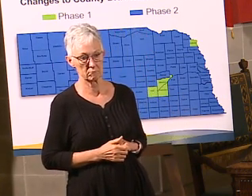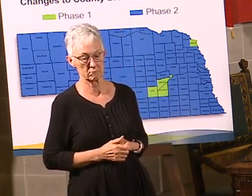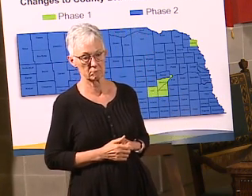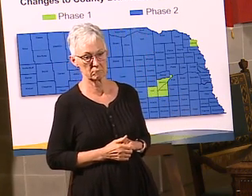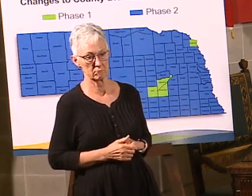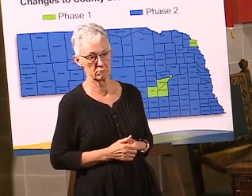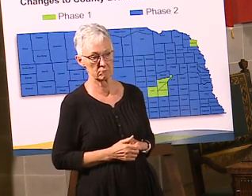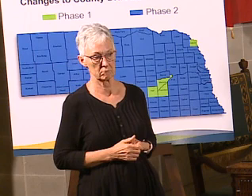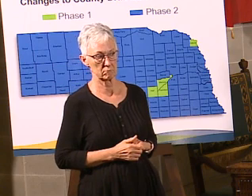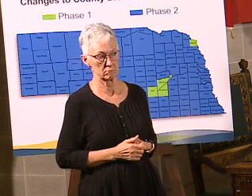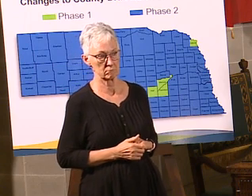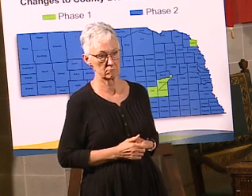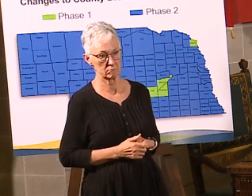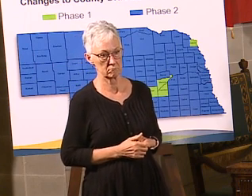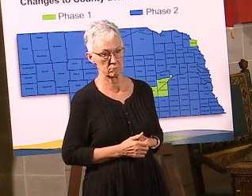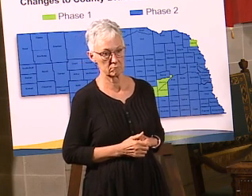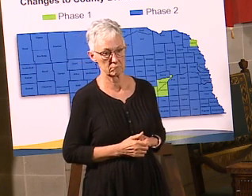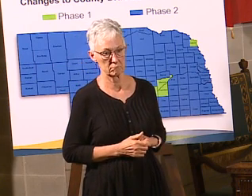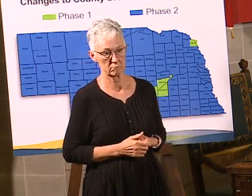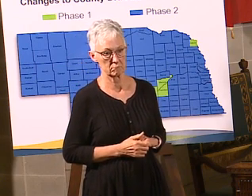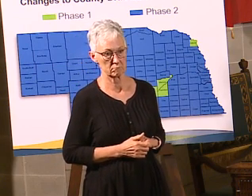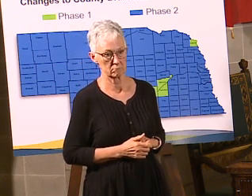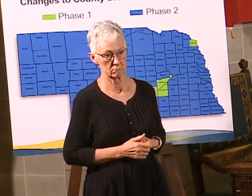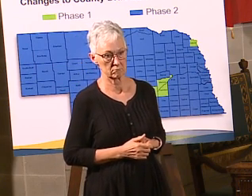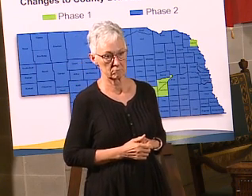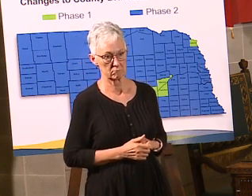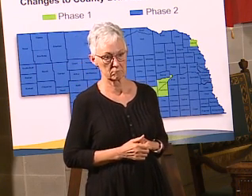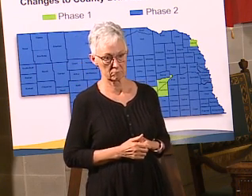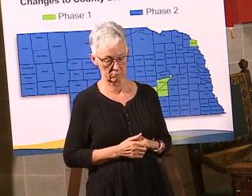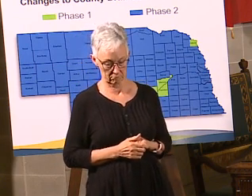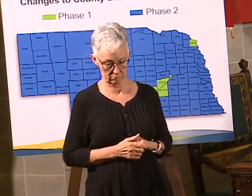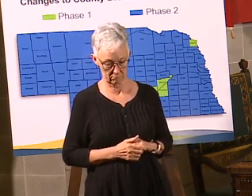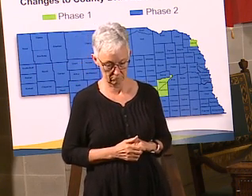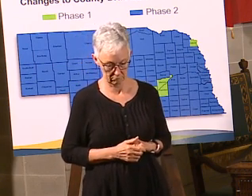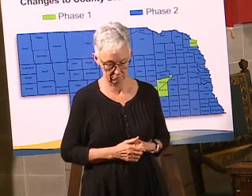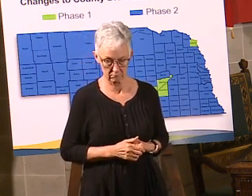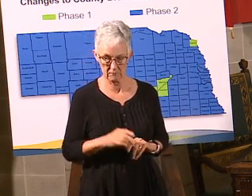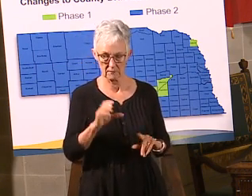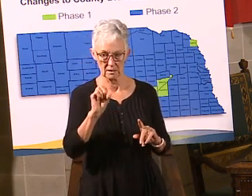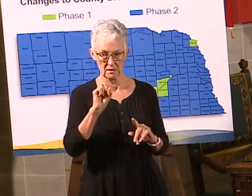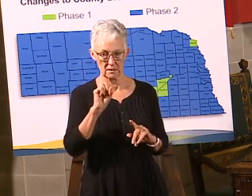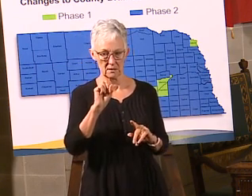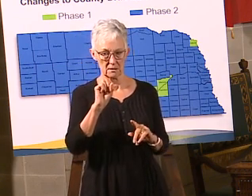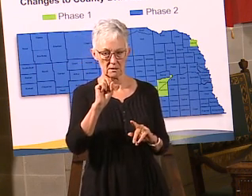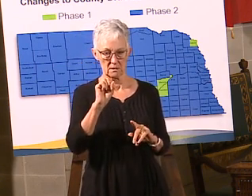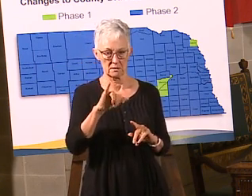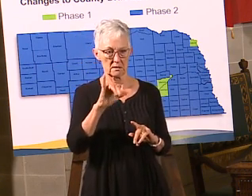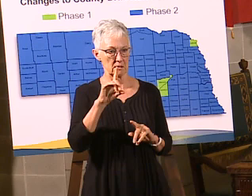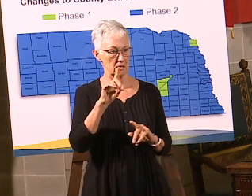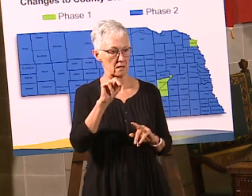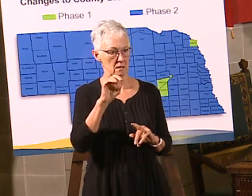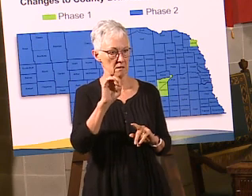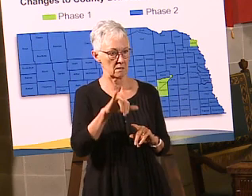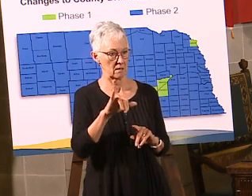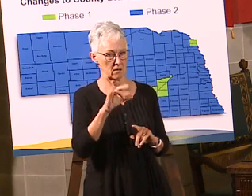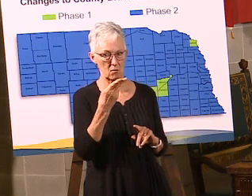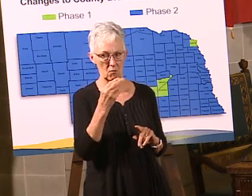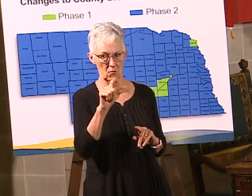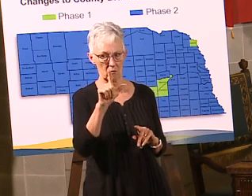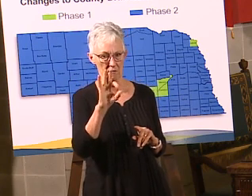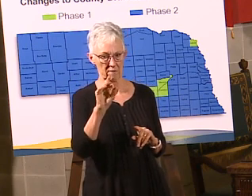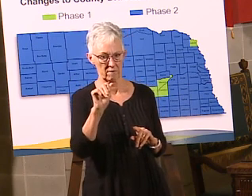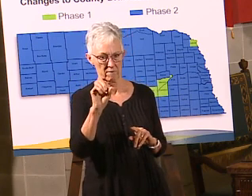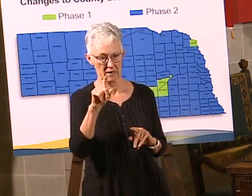moratorium for people on rent. So Cindy Holzfaster wants to know if I am planning on extending the